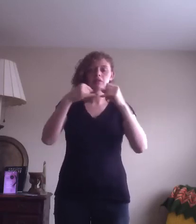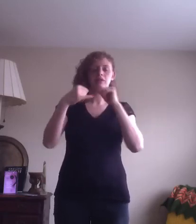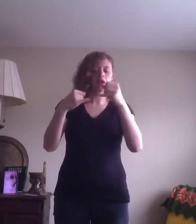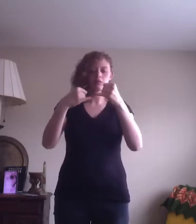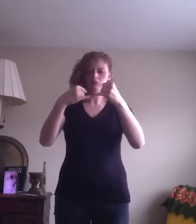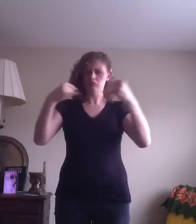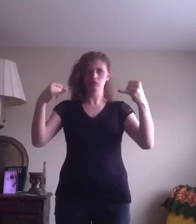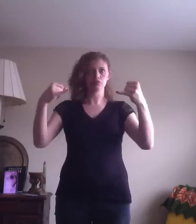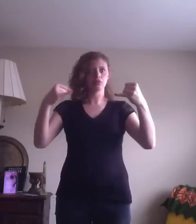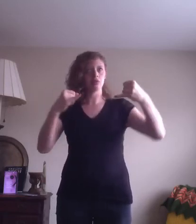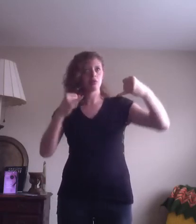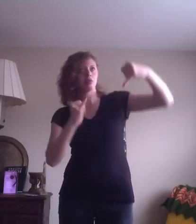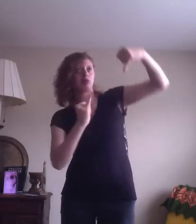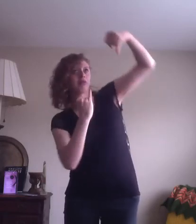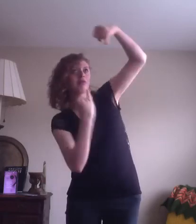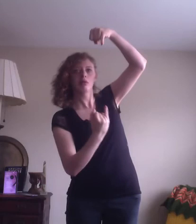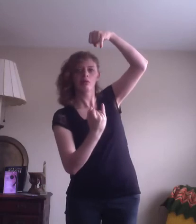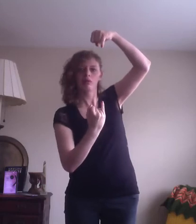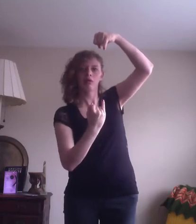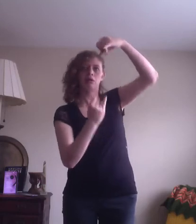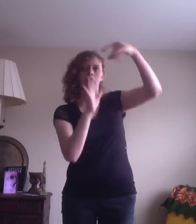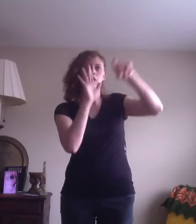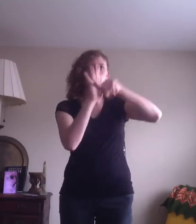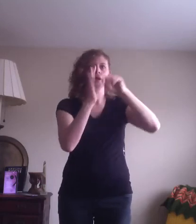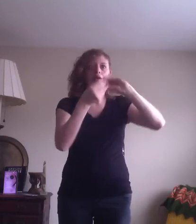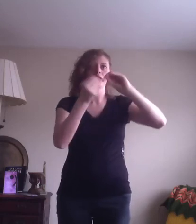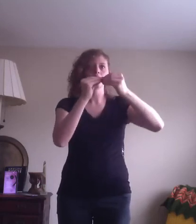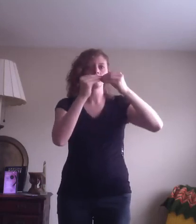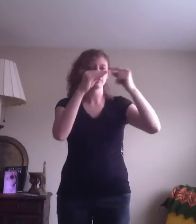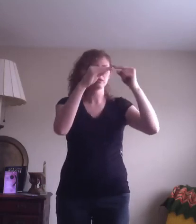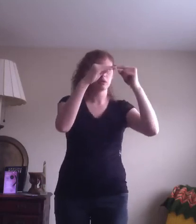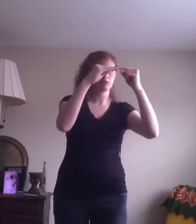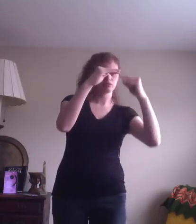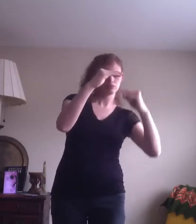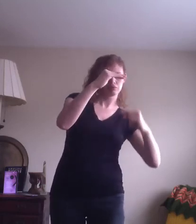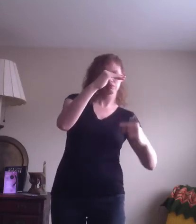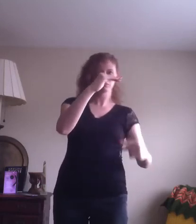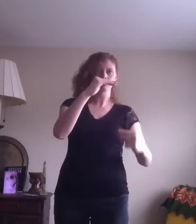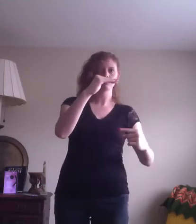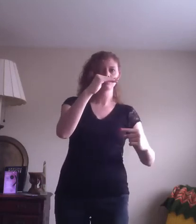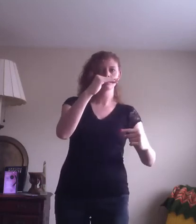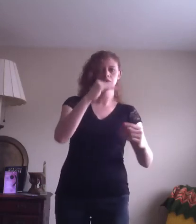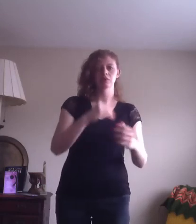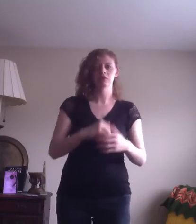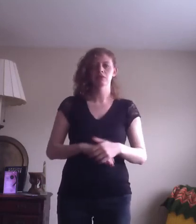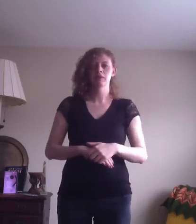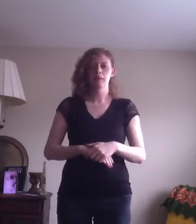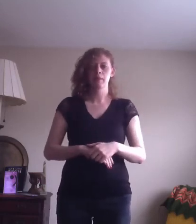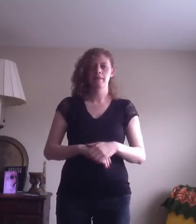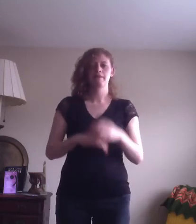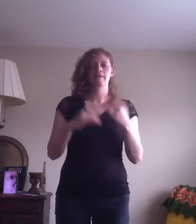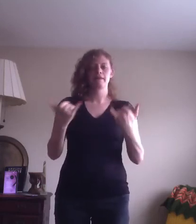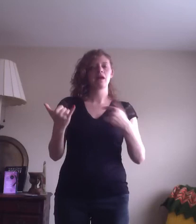than. Now, what I would like to do is give you some situations here, and I want you to tell